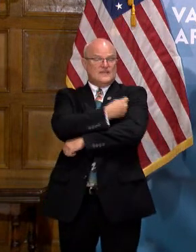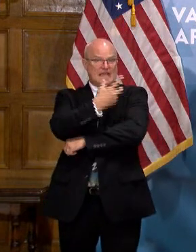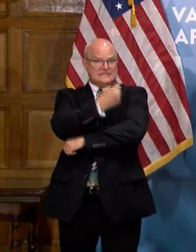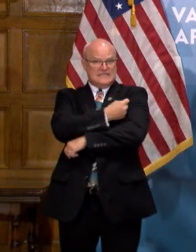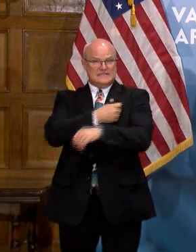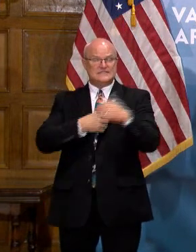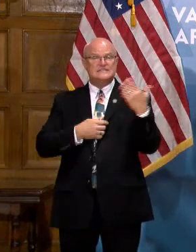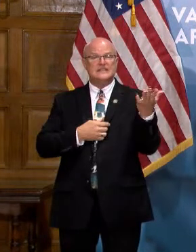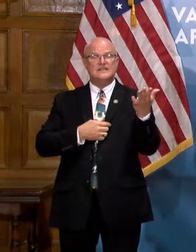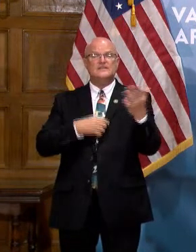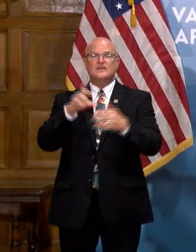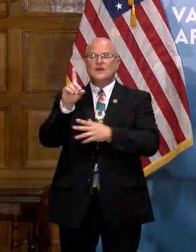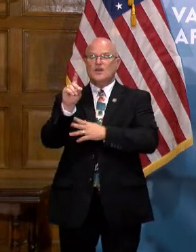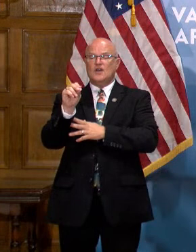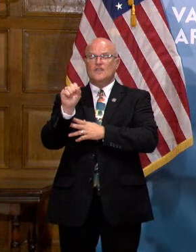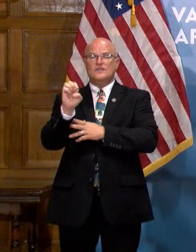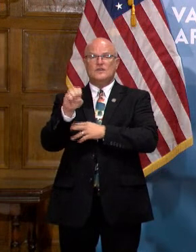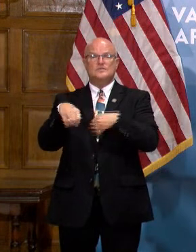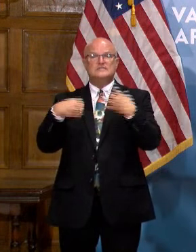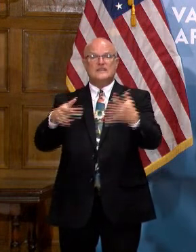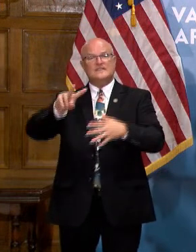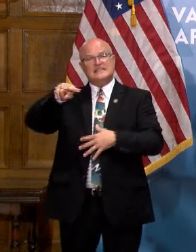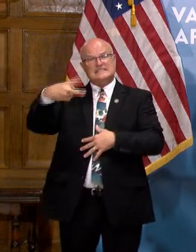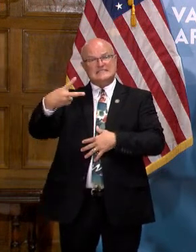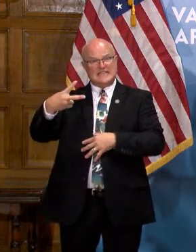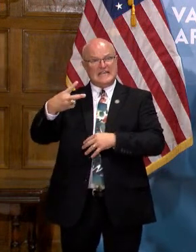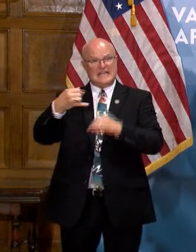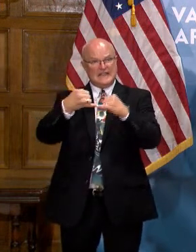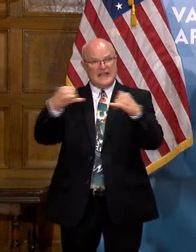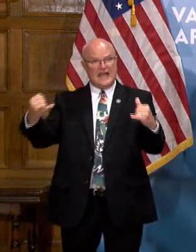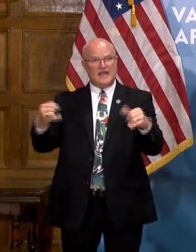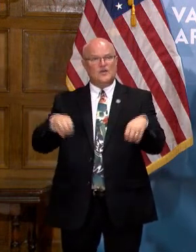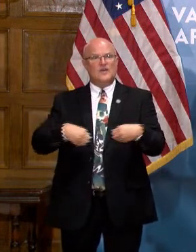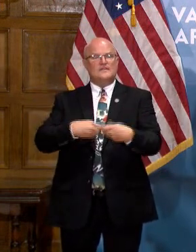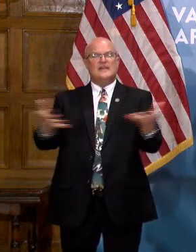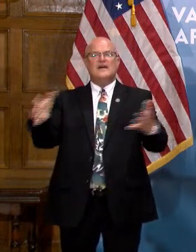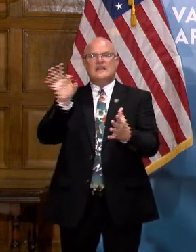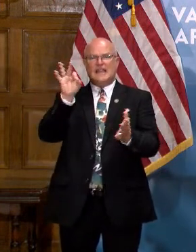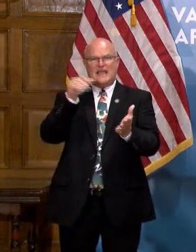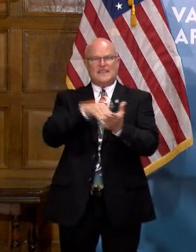vaccinations, the doses given on that second line. We've given out